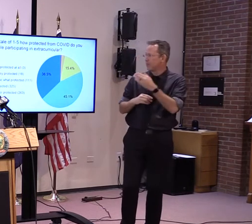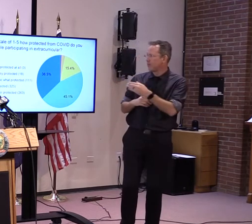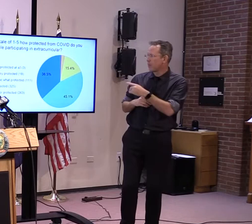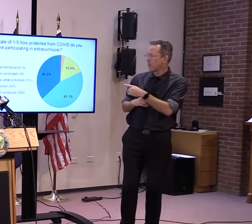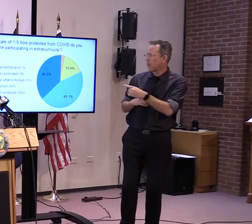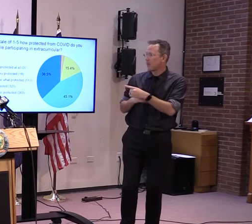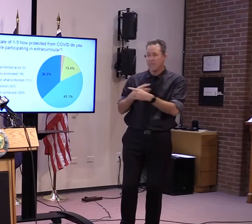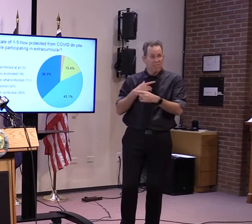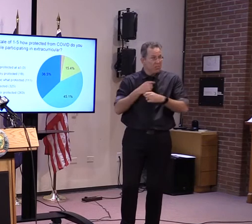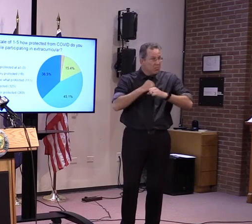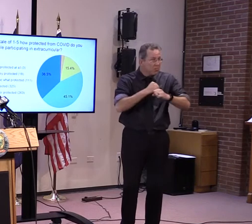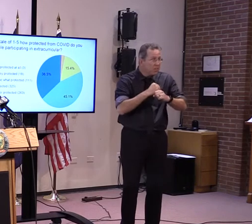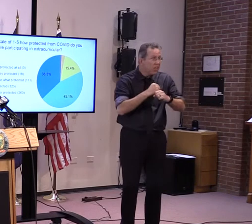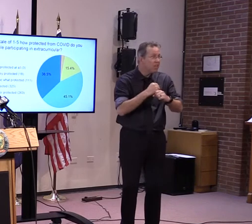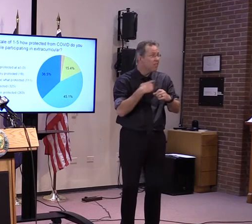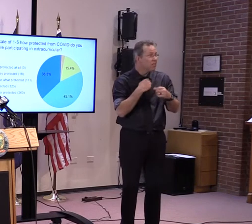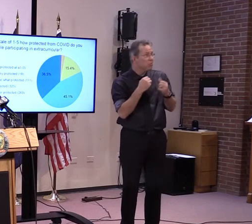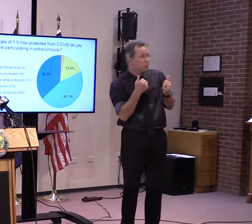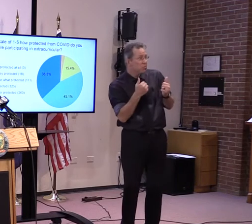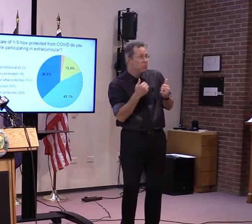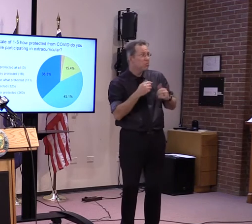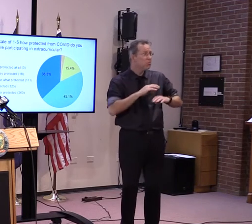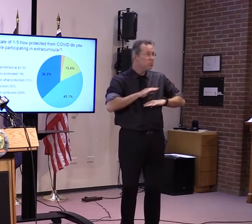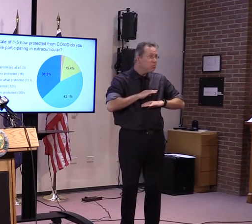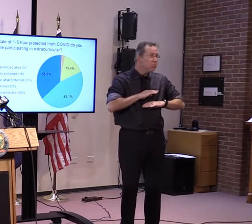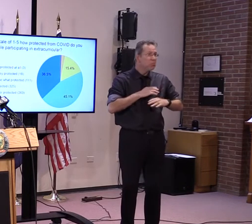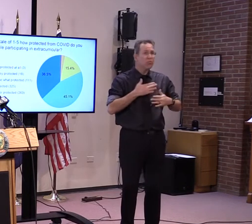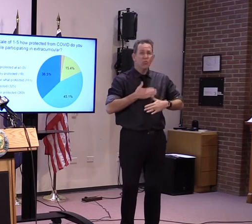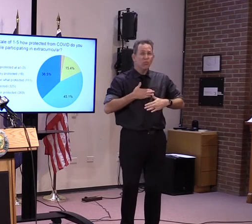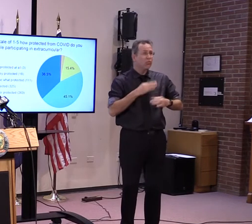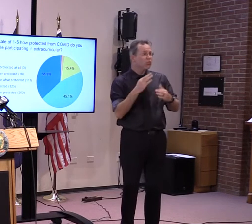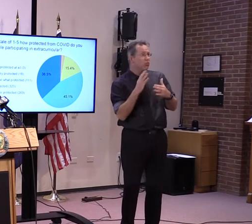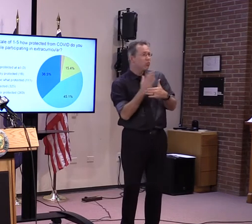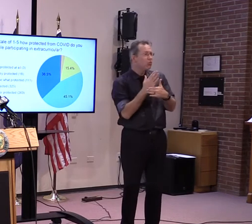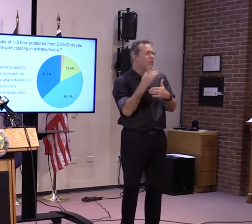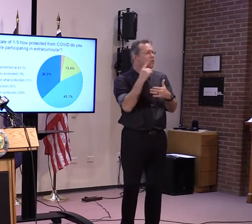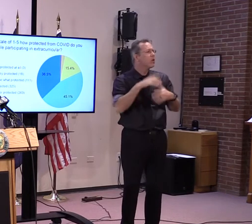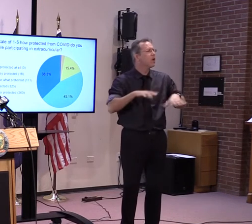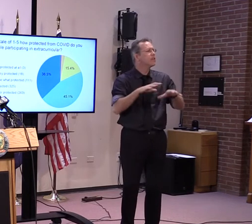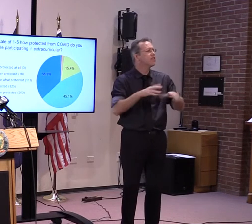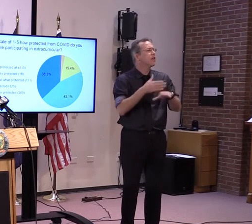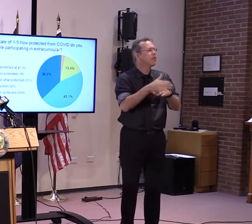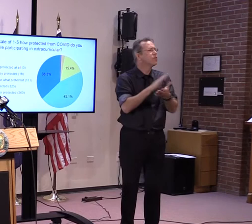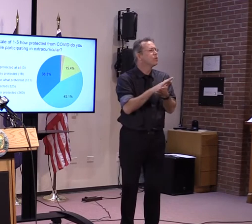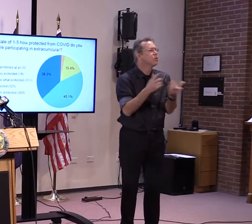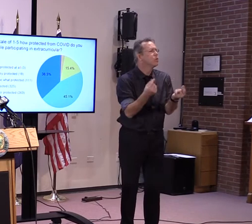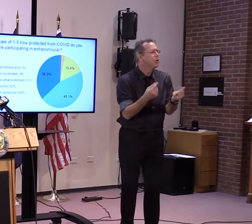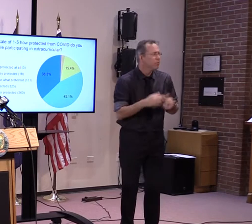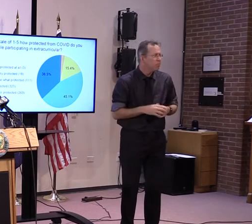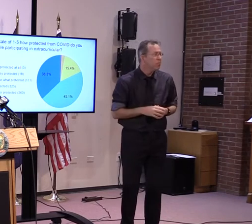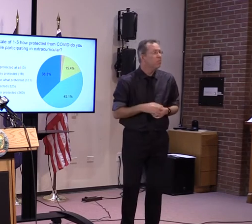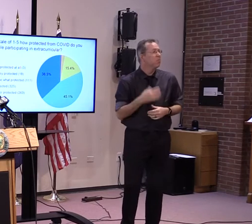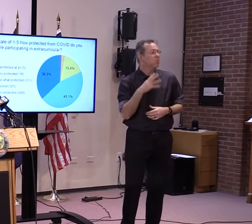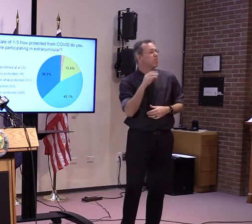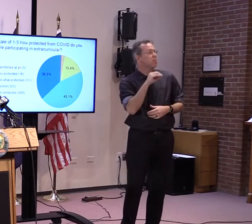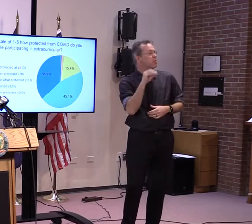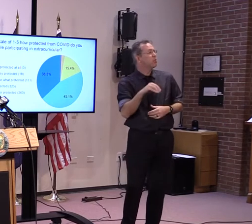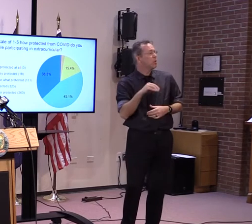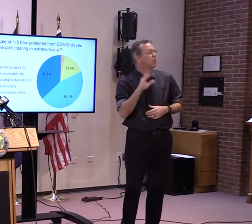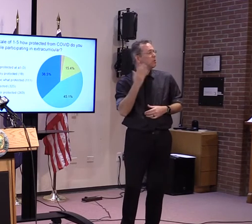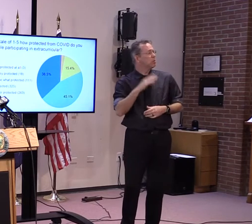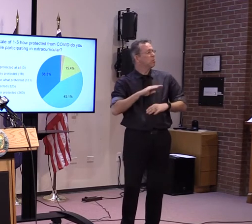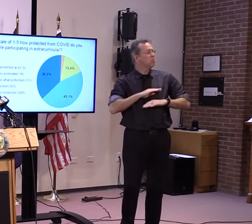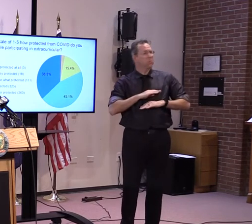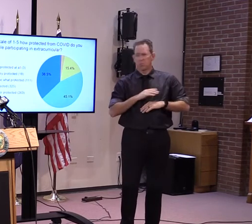be a majority who are very protected and they feel protected during extracurriculars. But that can be quite simple, because the